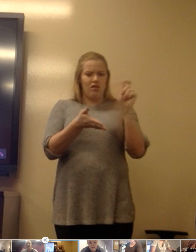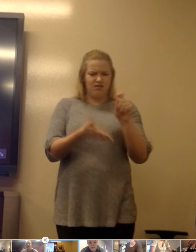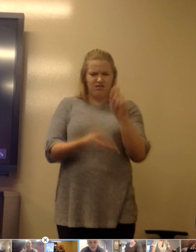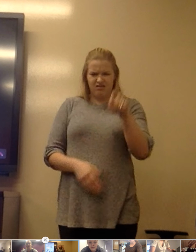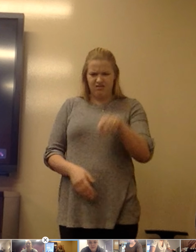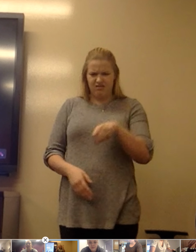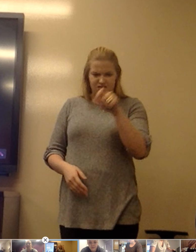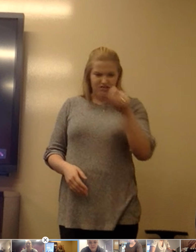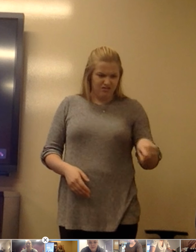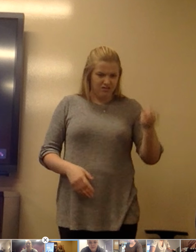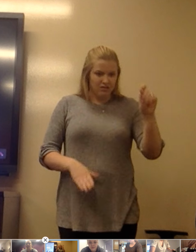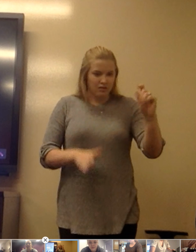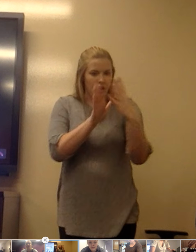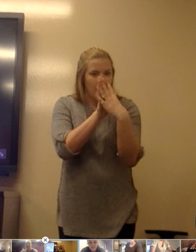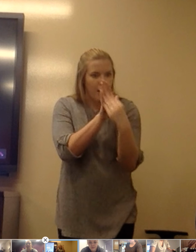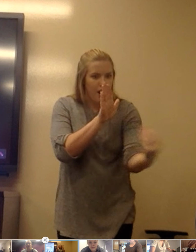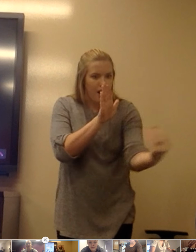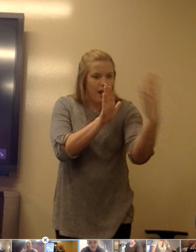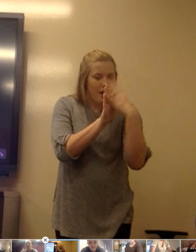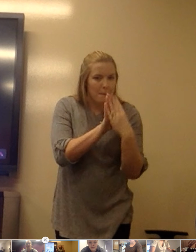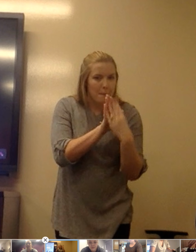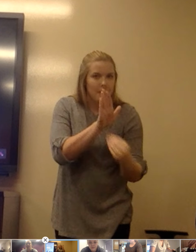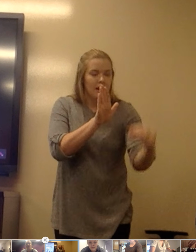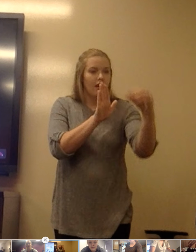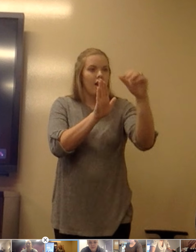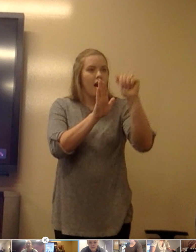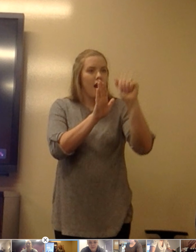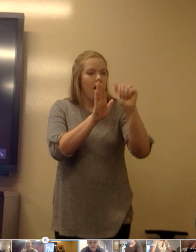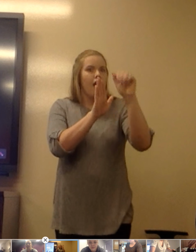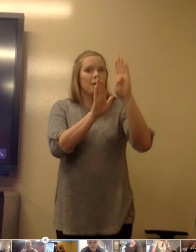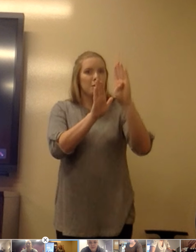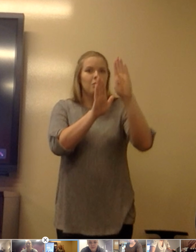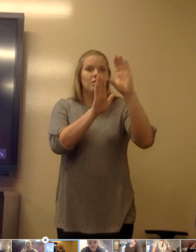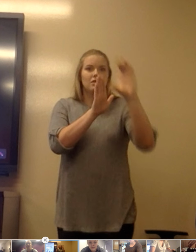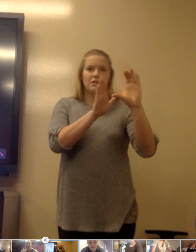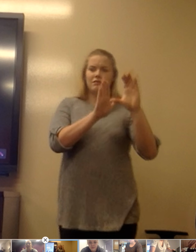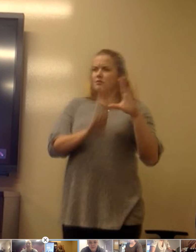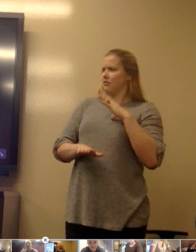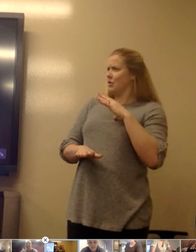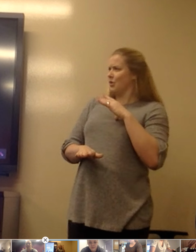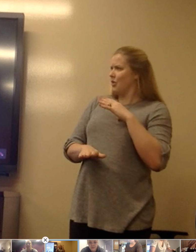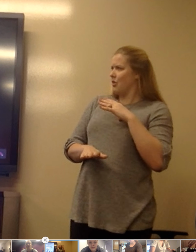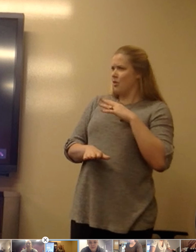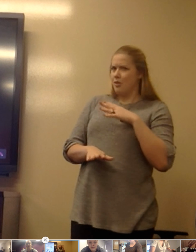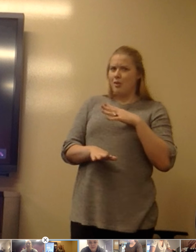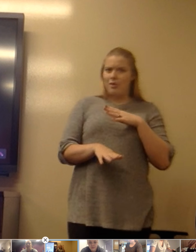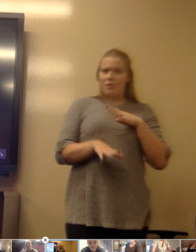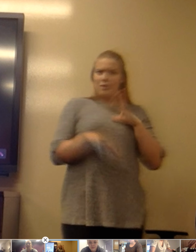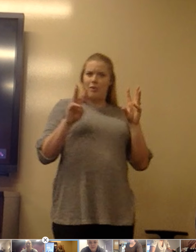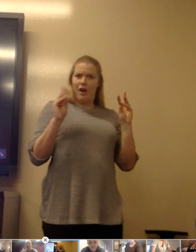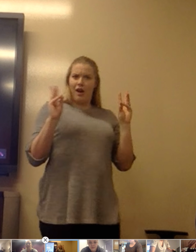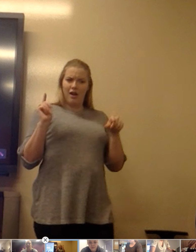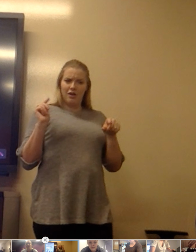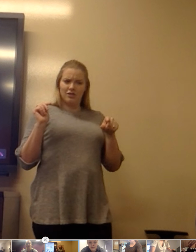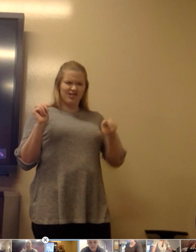Her name was Alice. She was just trying to write in the sand. She was trying to copy her ABCs,